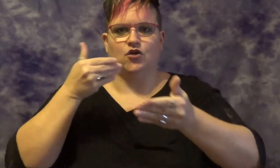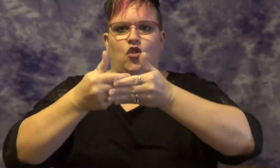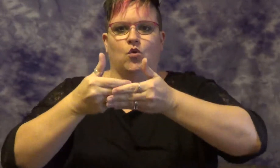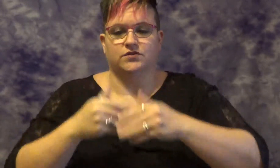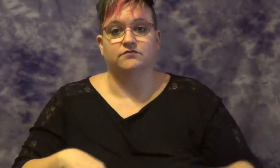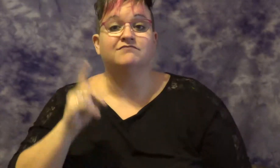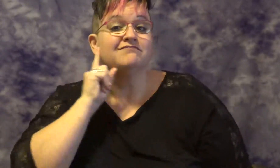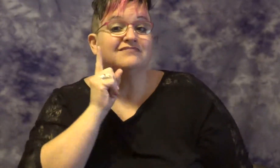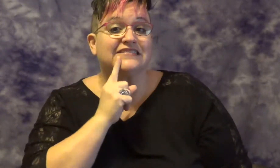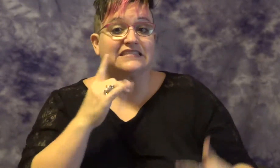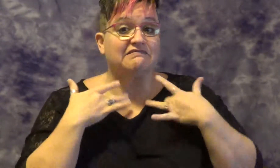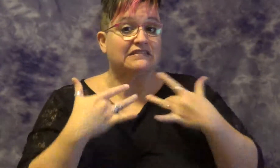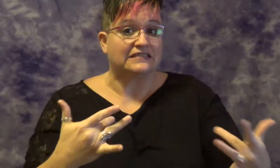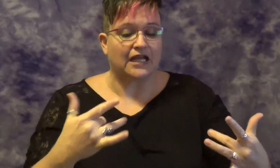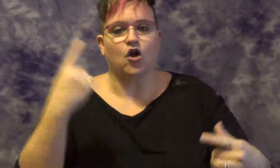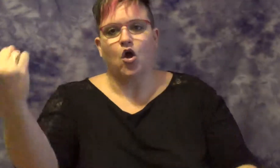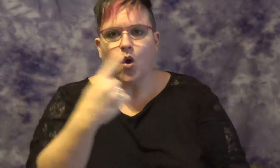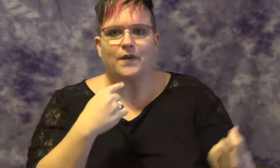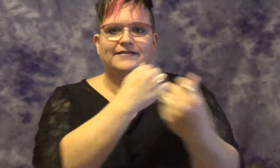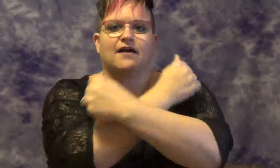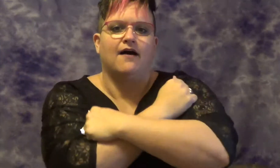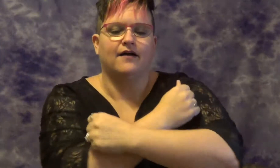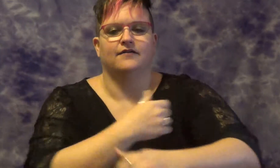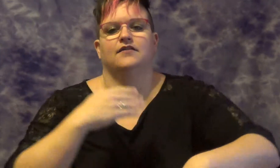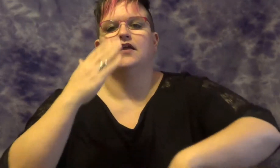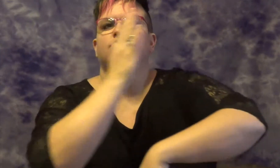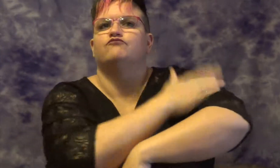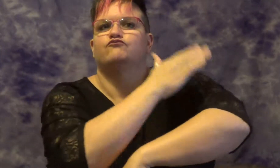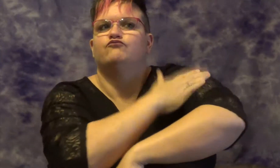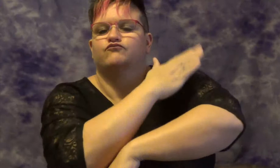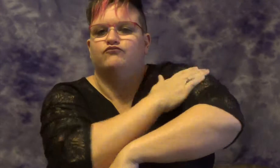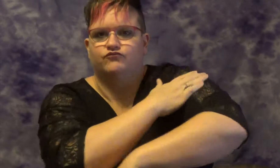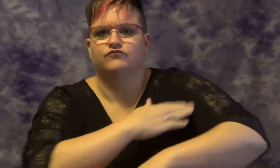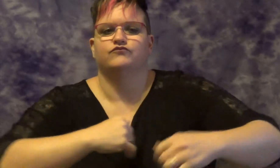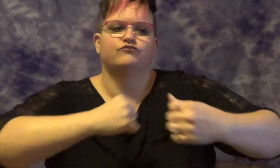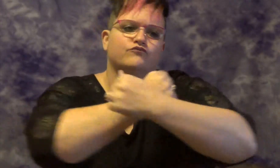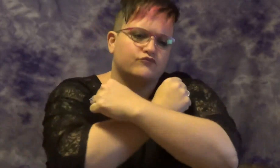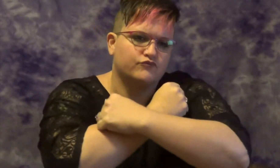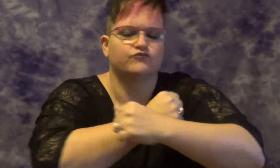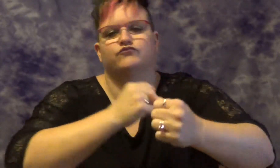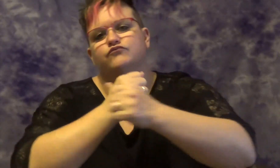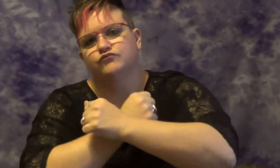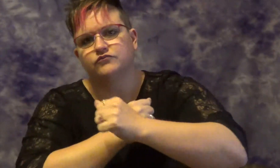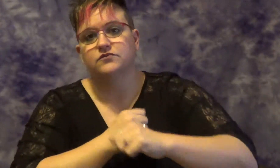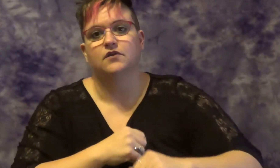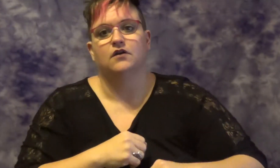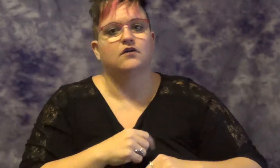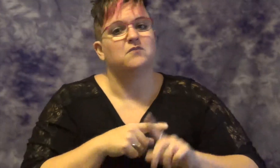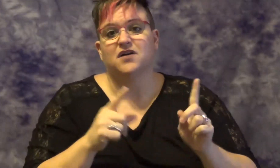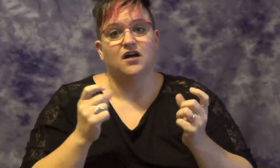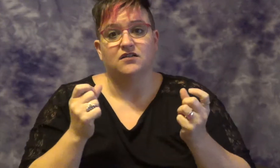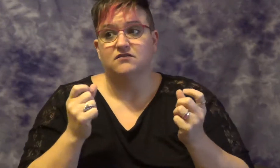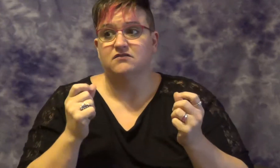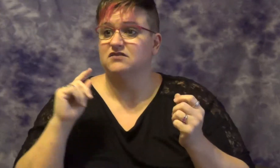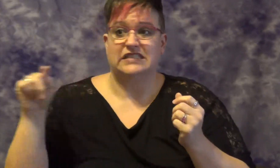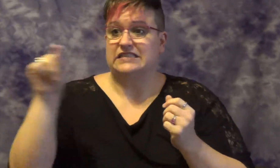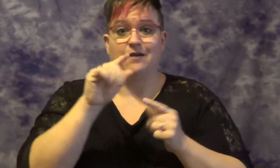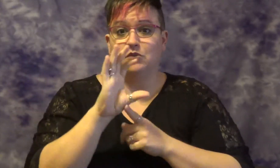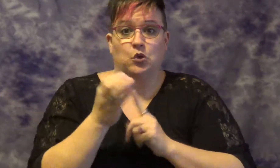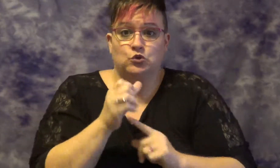And they have more physical closeness. In the deaf culture, typically they'll hug and then they'll tap 3 times. That's just a part